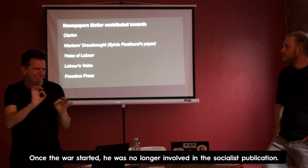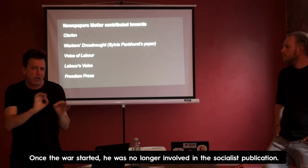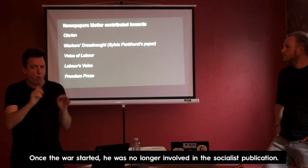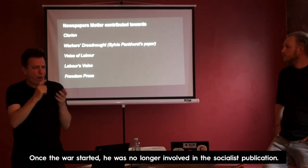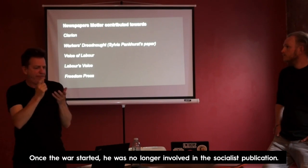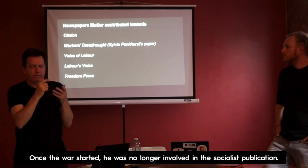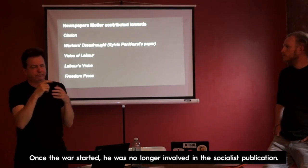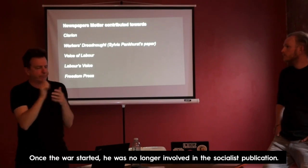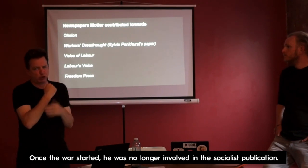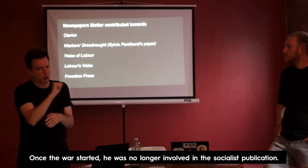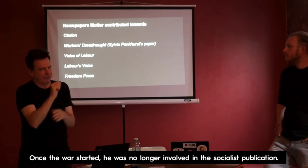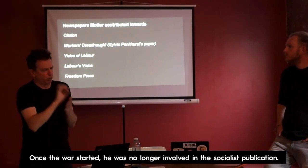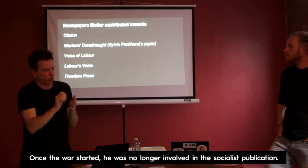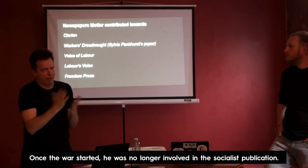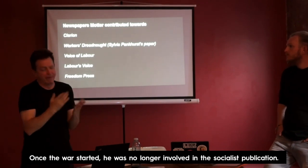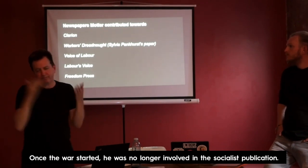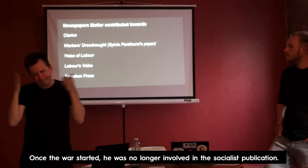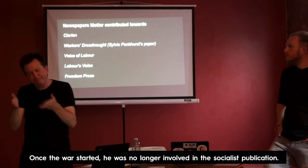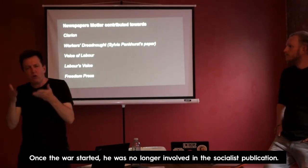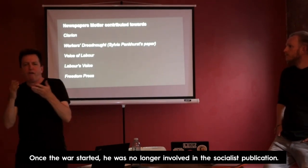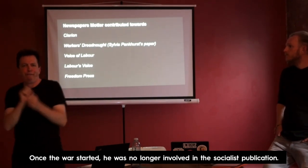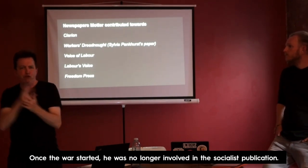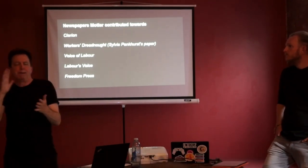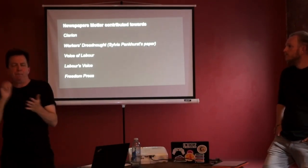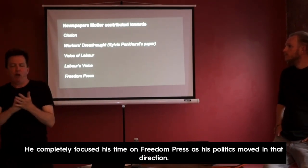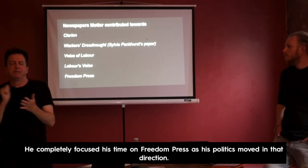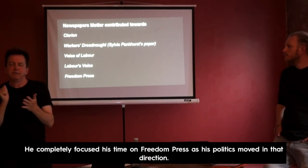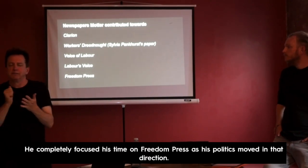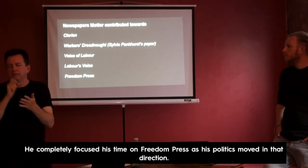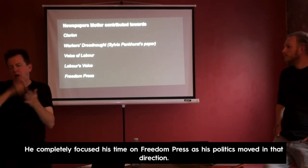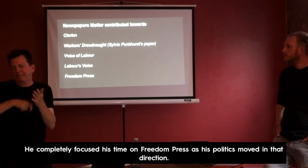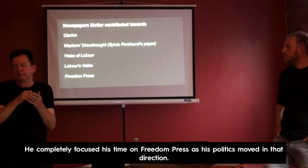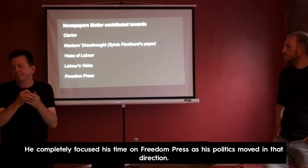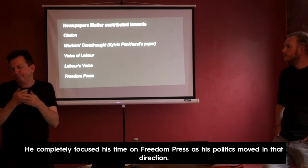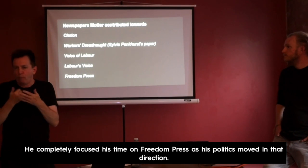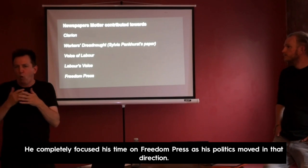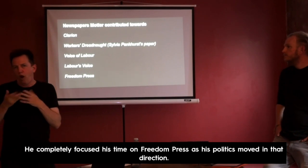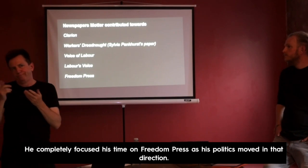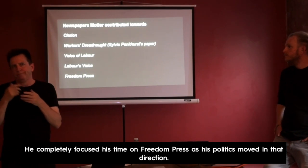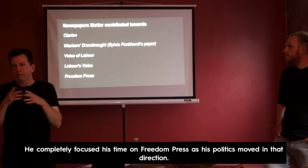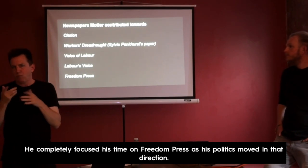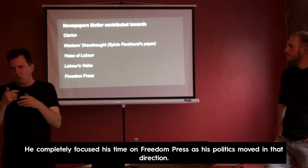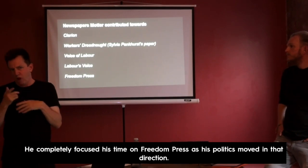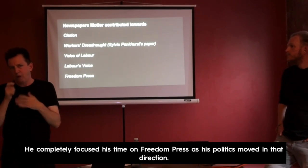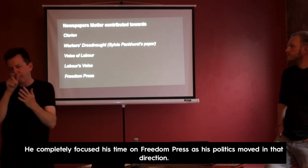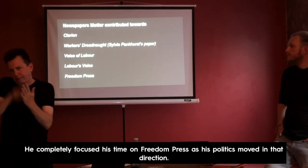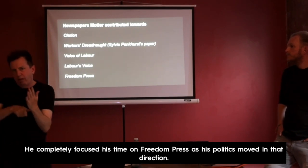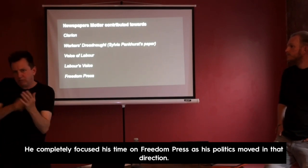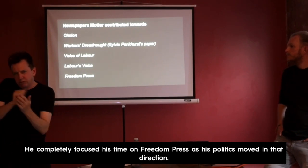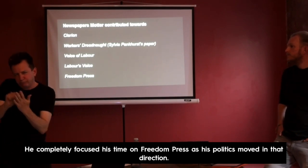war started, he was no longer involved in the socialist publication. He completely focused his time on Freedom Press, and as his politics moved in that